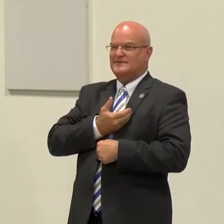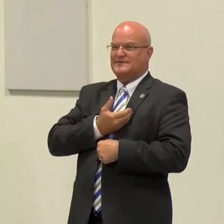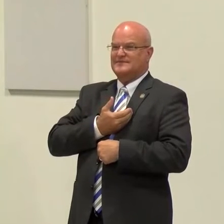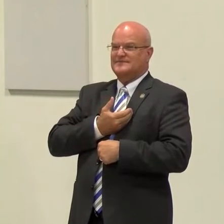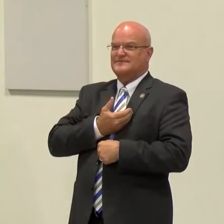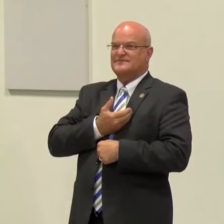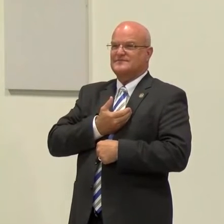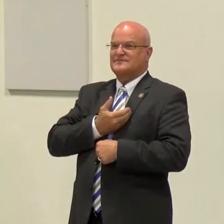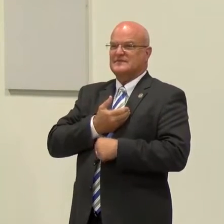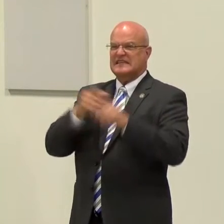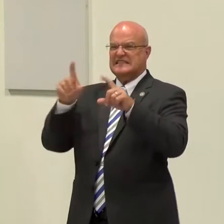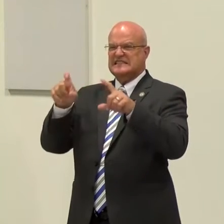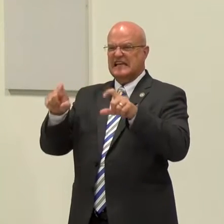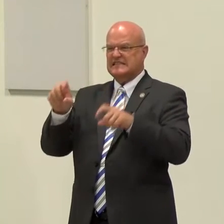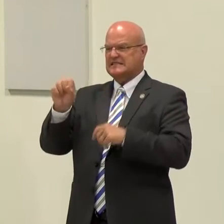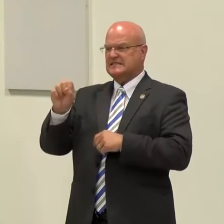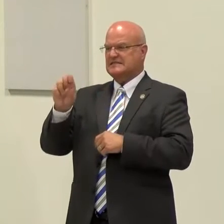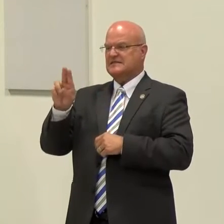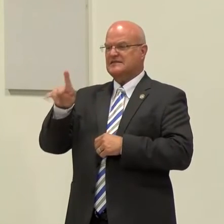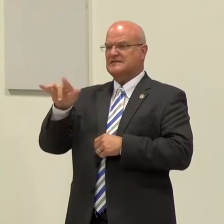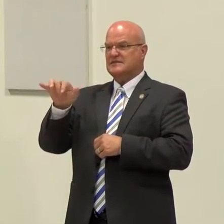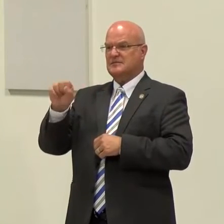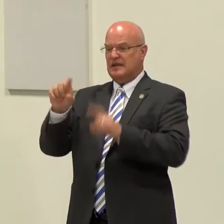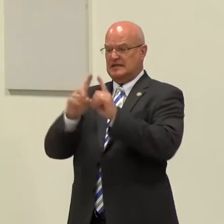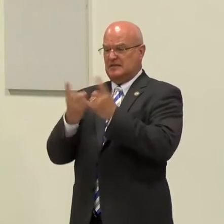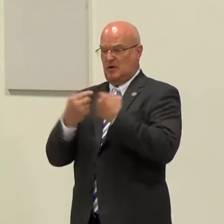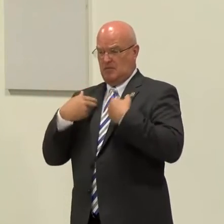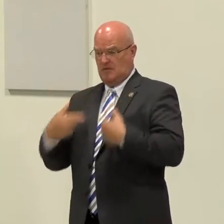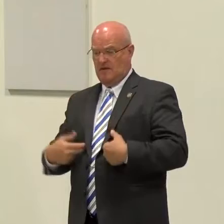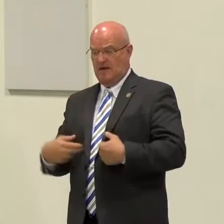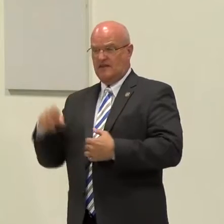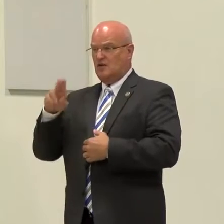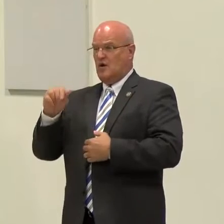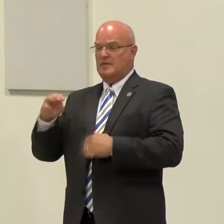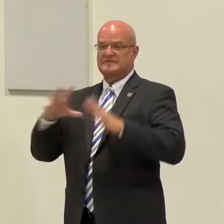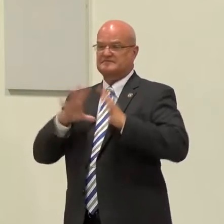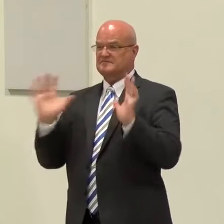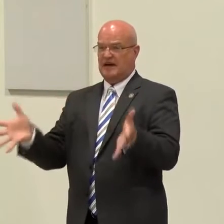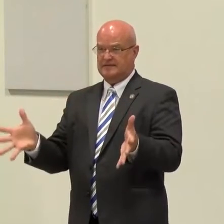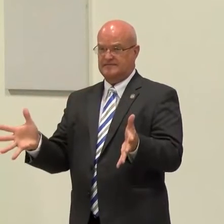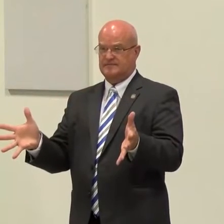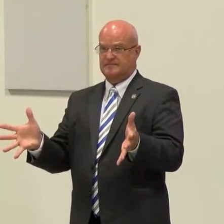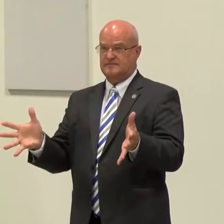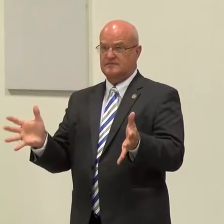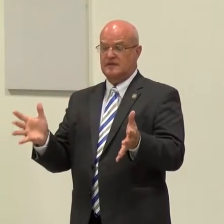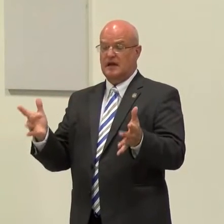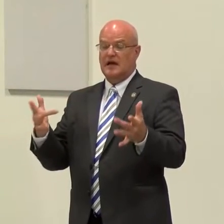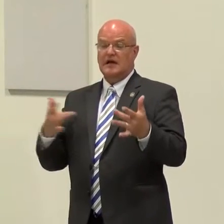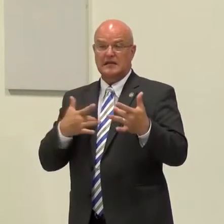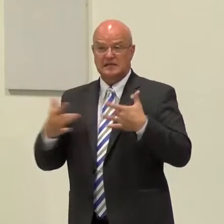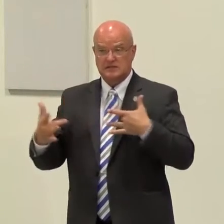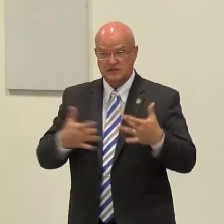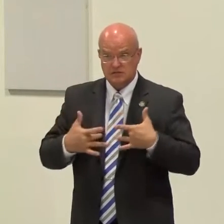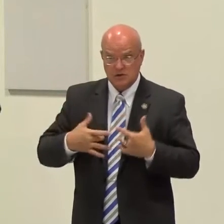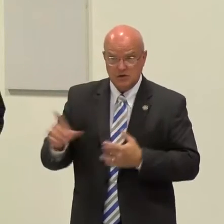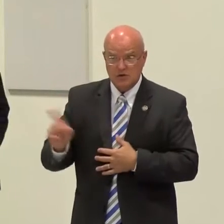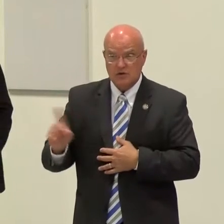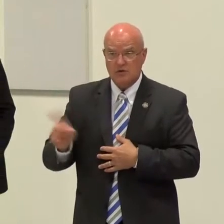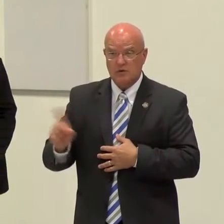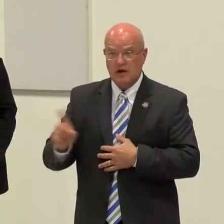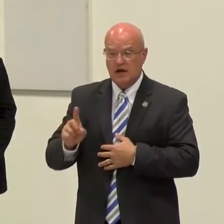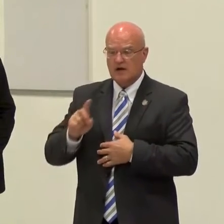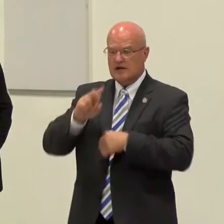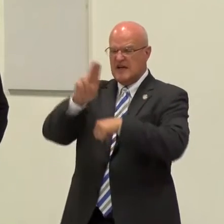availability of testing materials at the Department of Health and UAMS. Our concern is